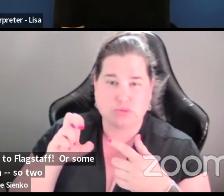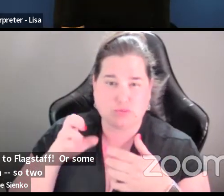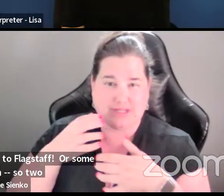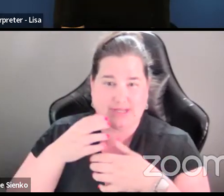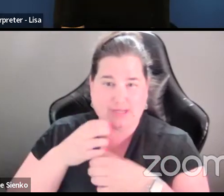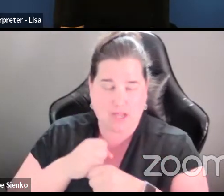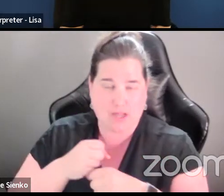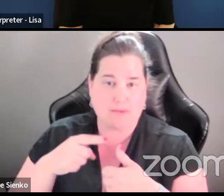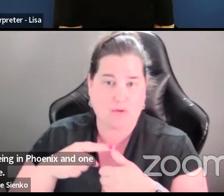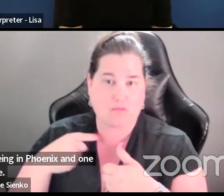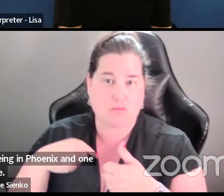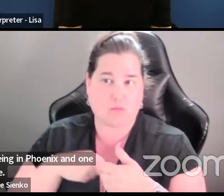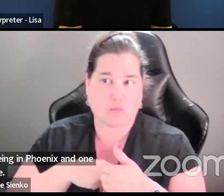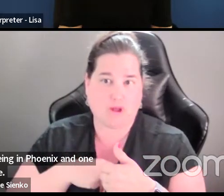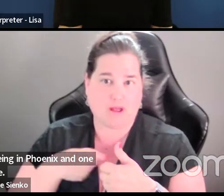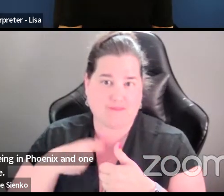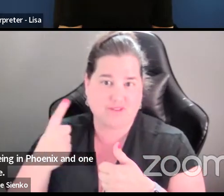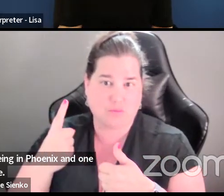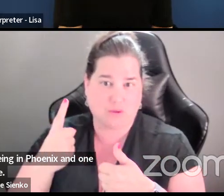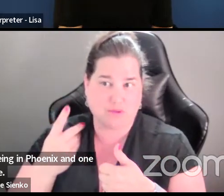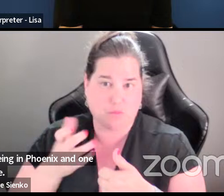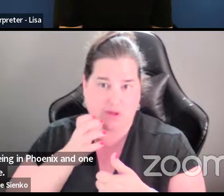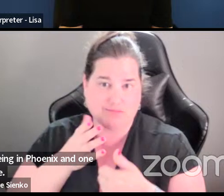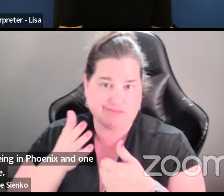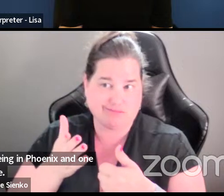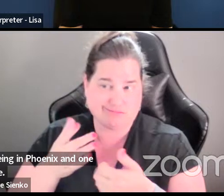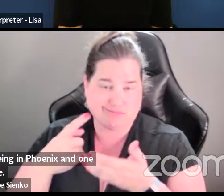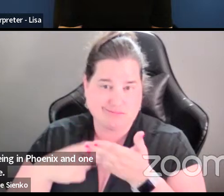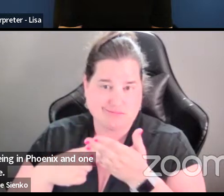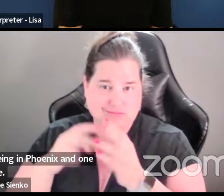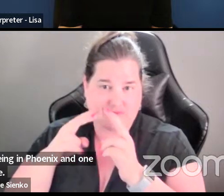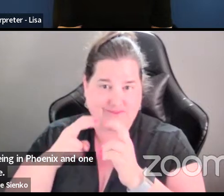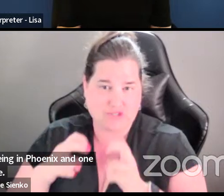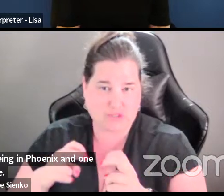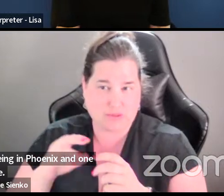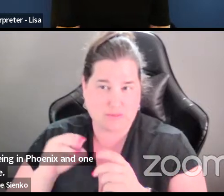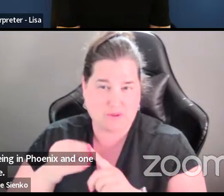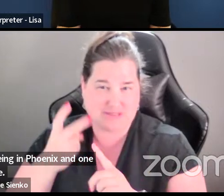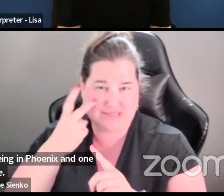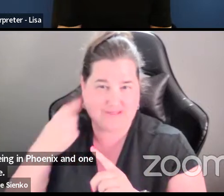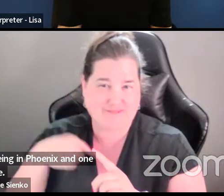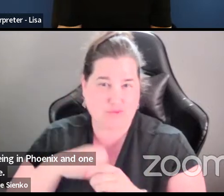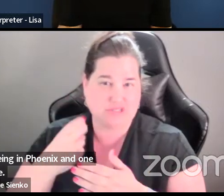Thank you. Now to recap, we have